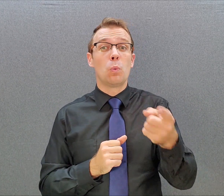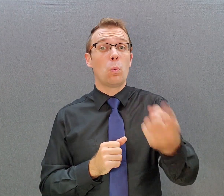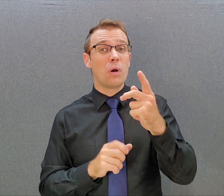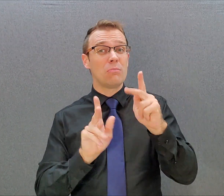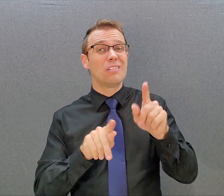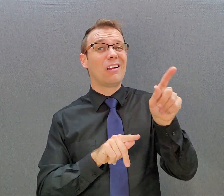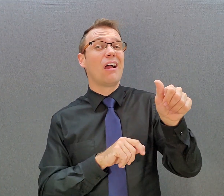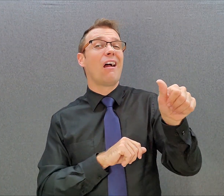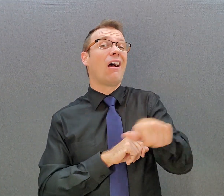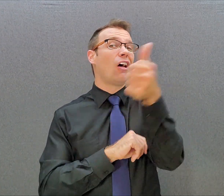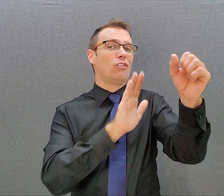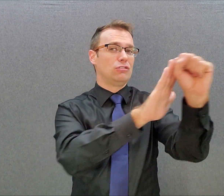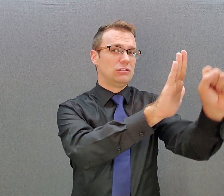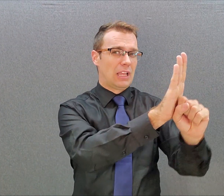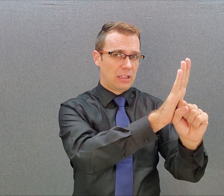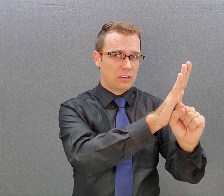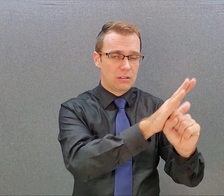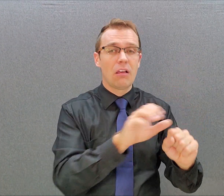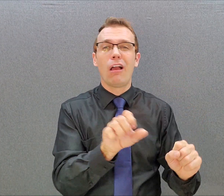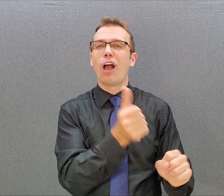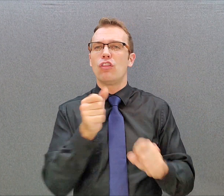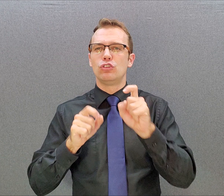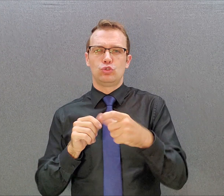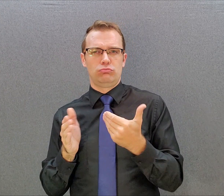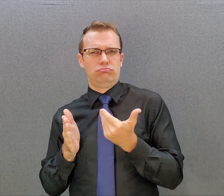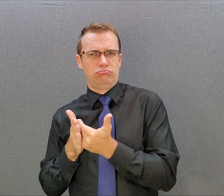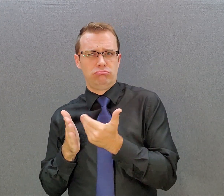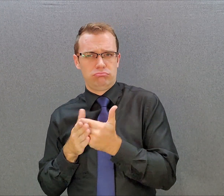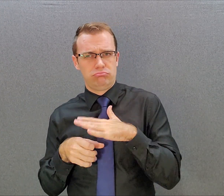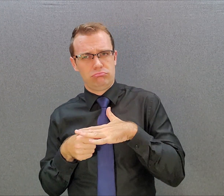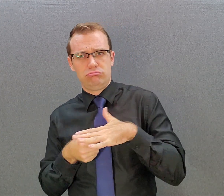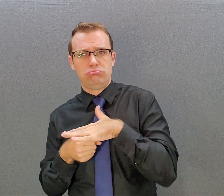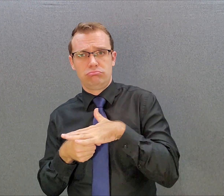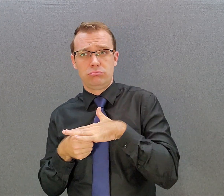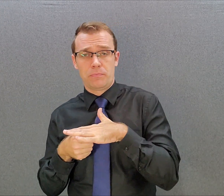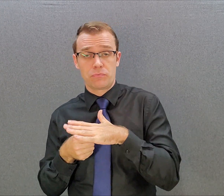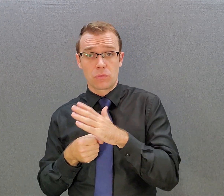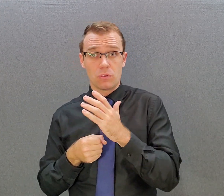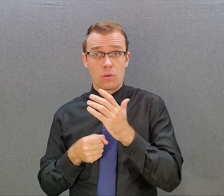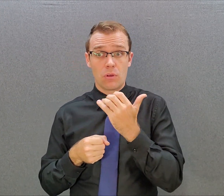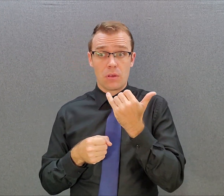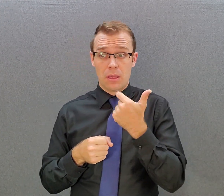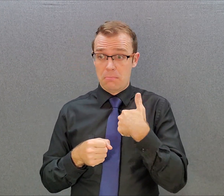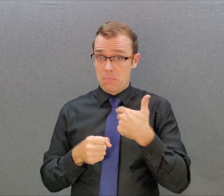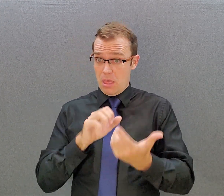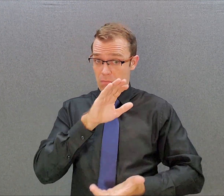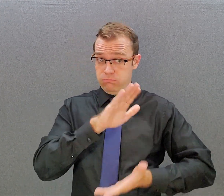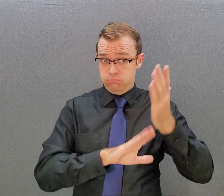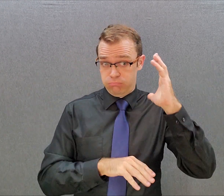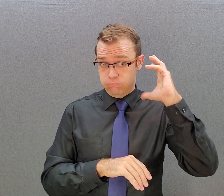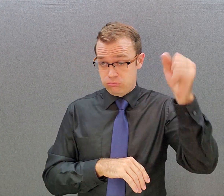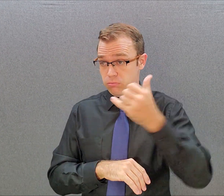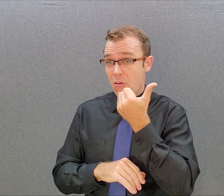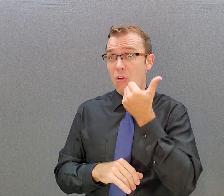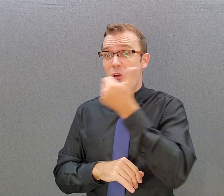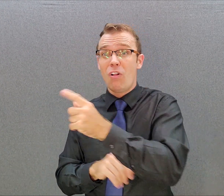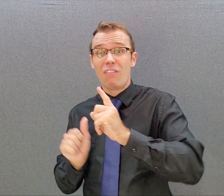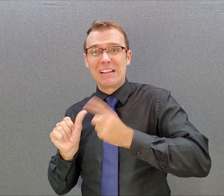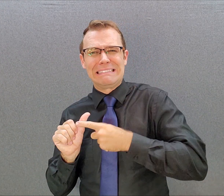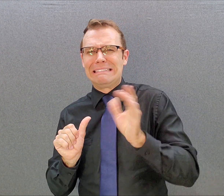be out of state. Another should be in your neighborhood. Don't worry about calling them before you evacuate. You